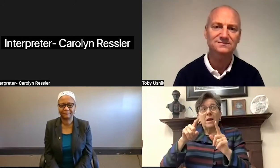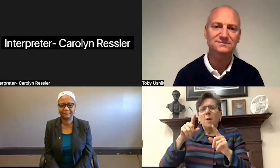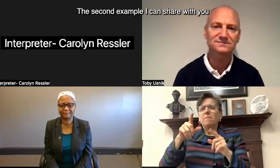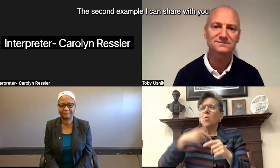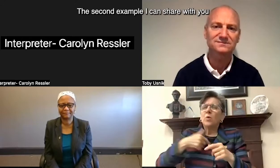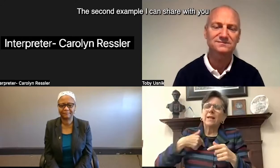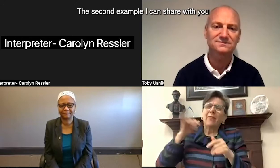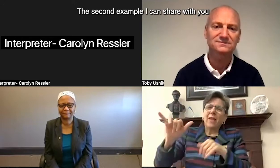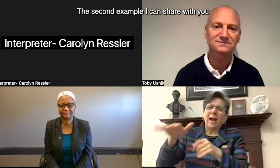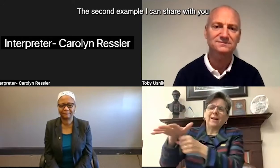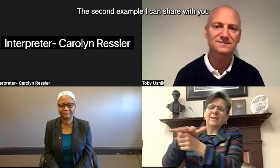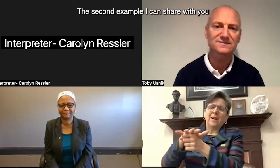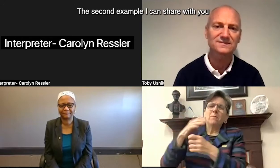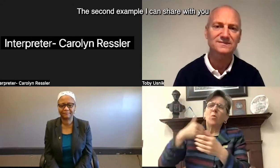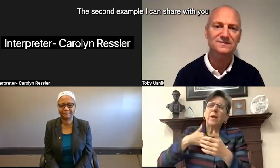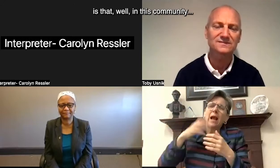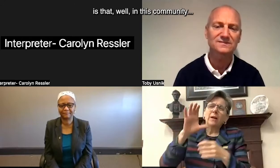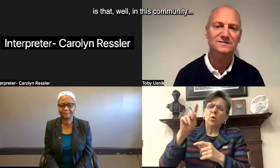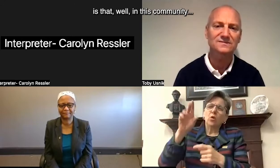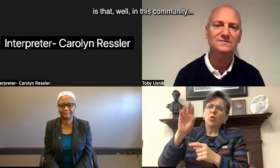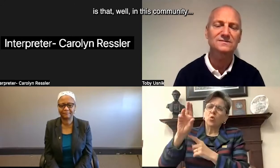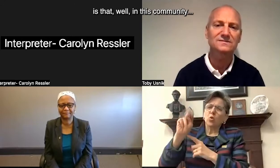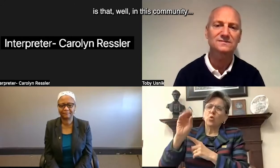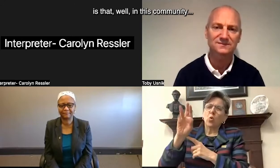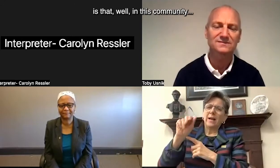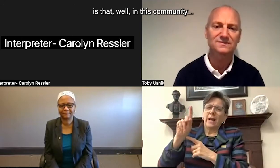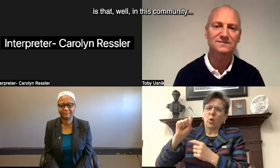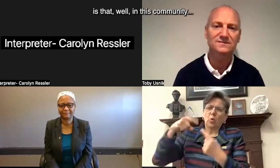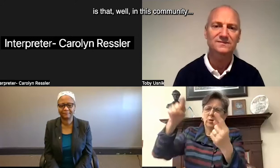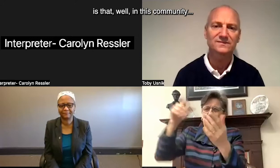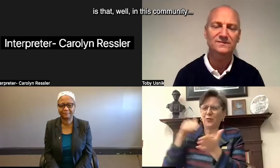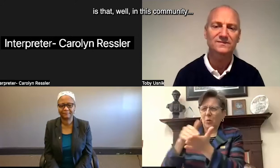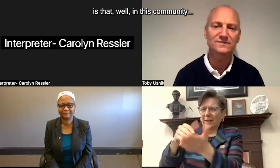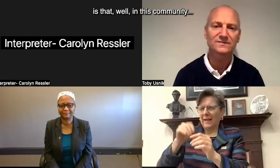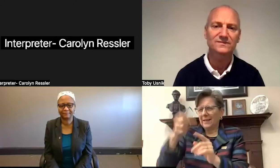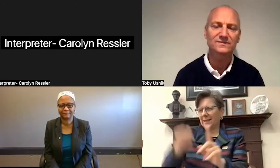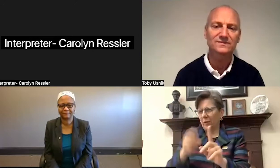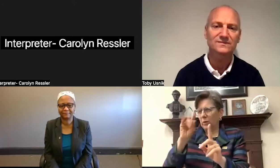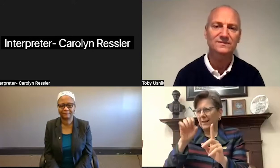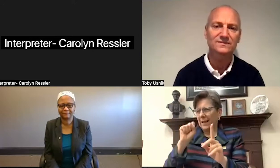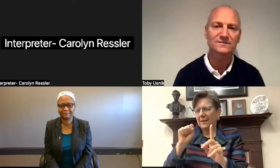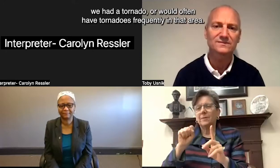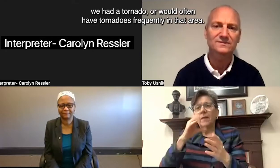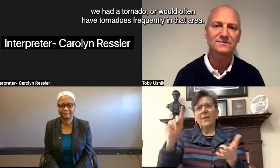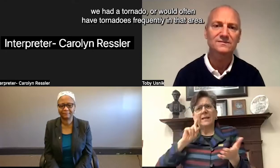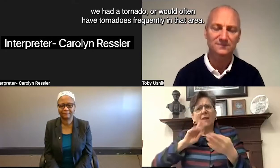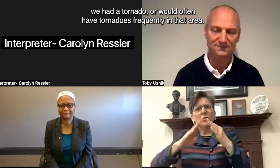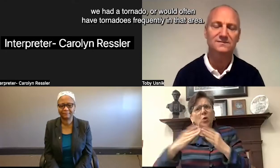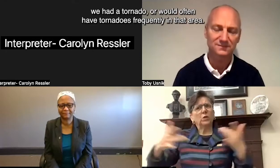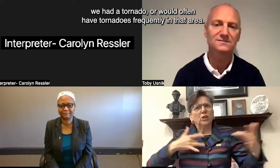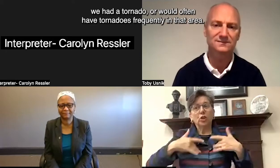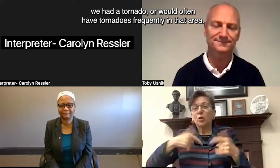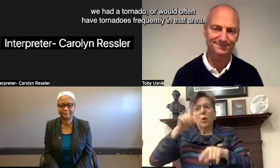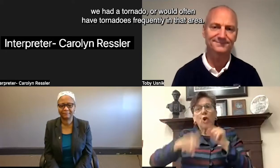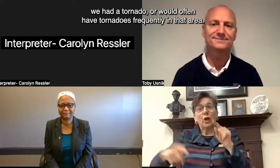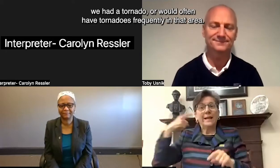can share with you is that, well, in this community, we had a tornado or it often have tornadoes